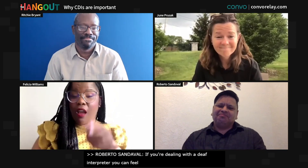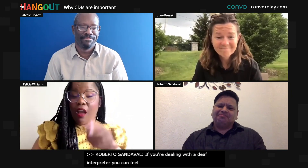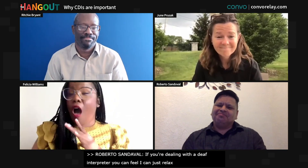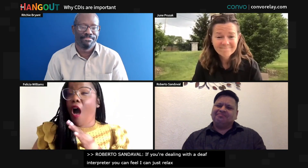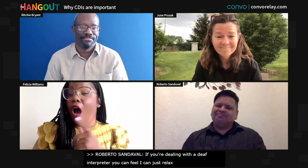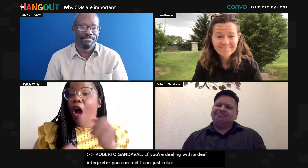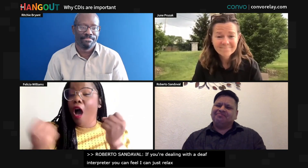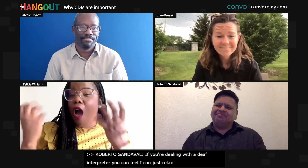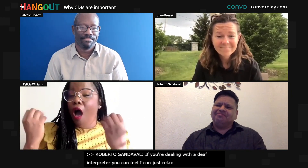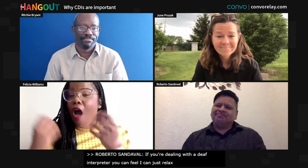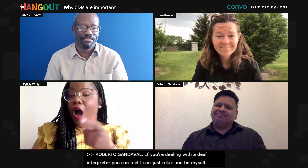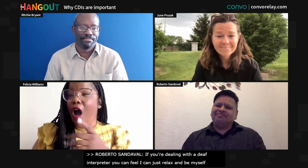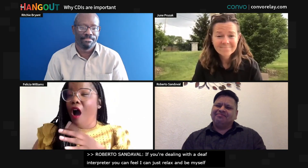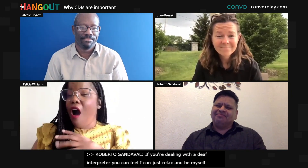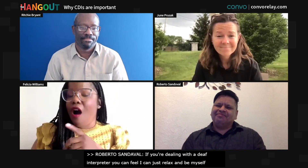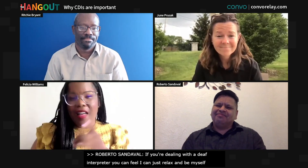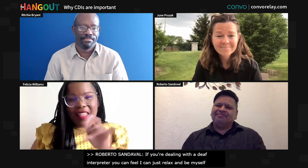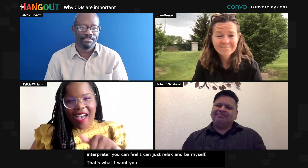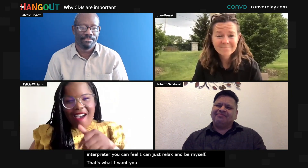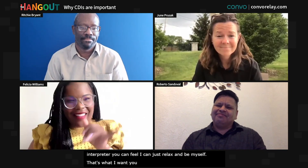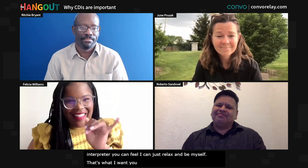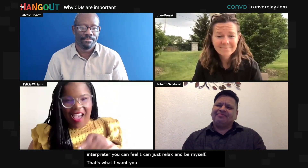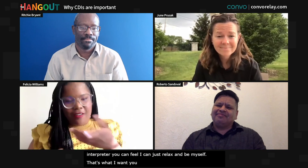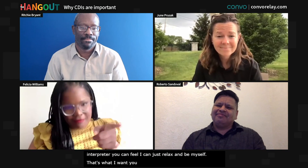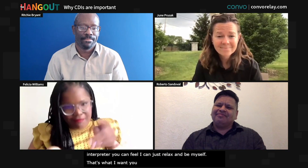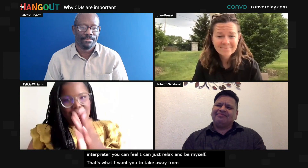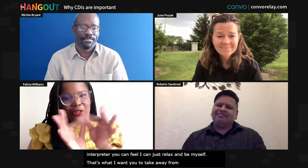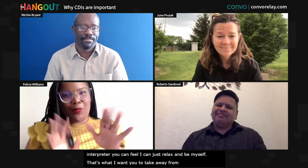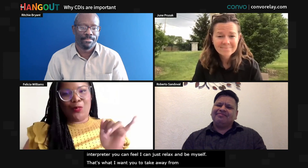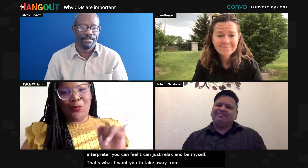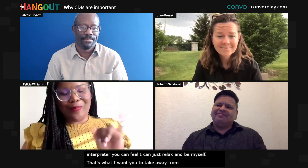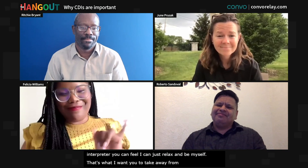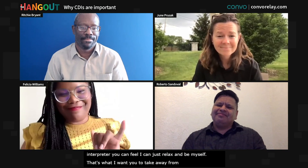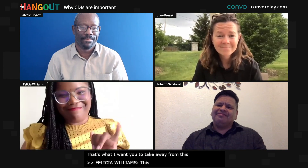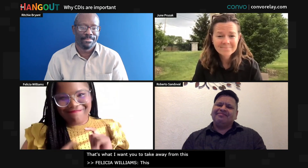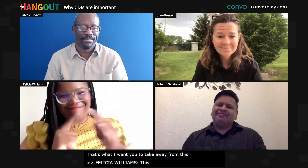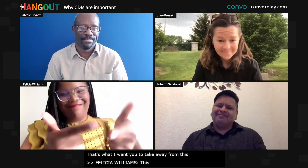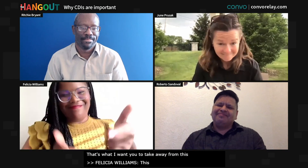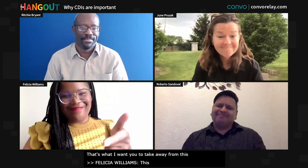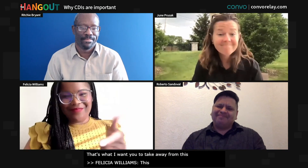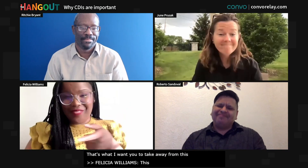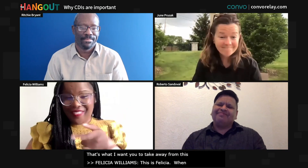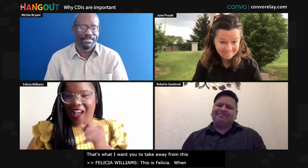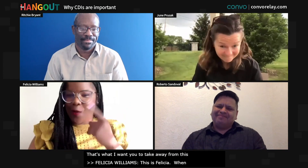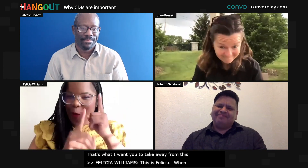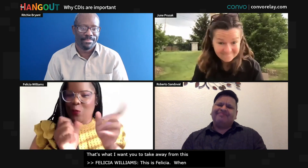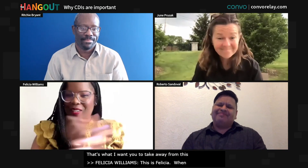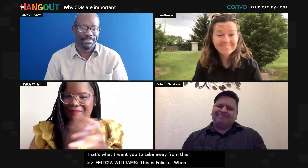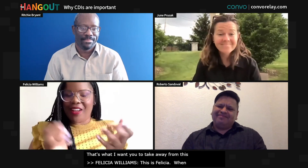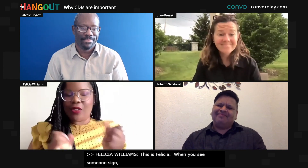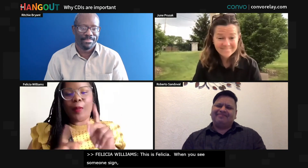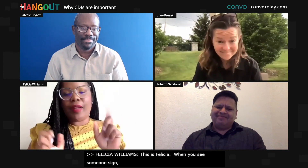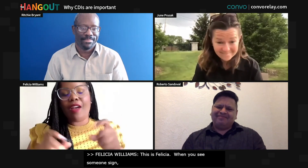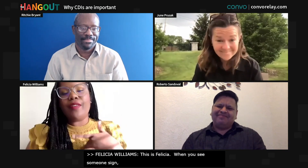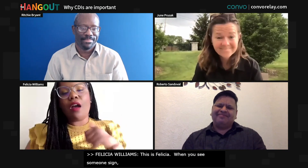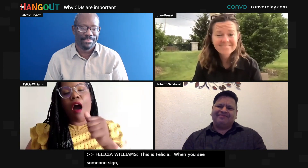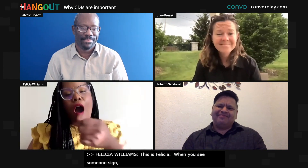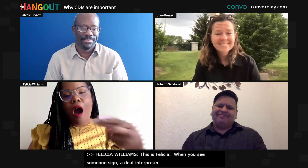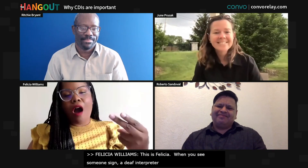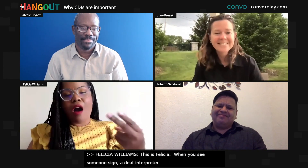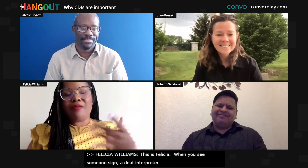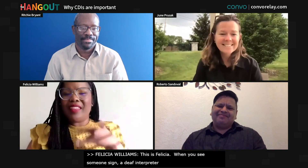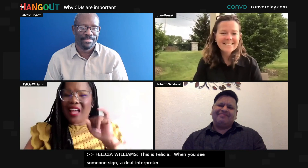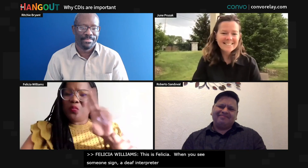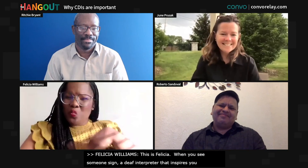take away from this. This is Felicia. Absolutely. When you see someone signing a deaf interpreter, that inspires you to become an interpreter too. That's one of